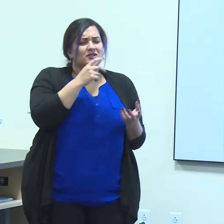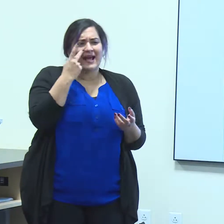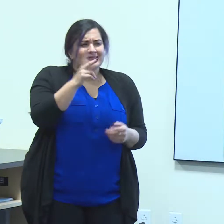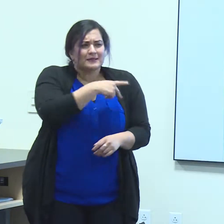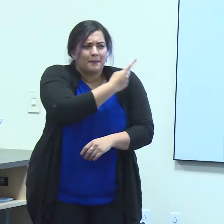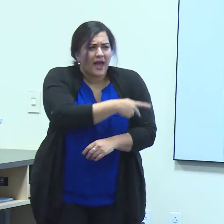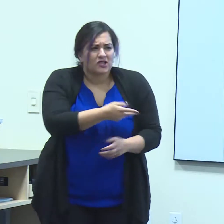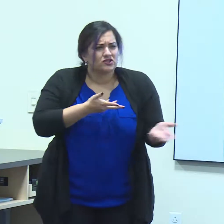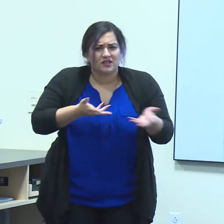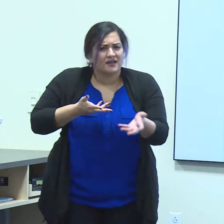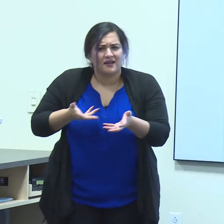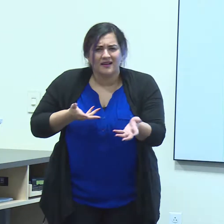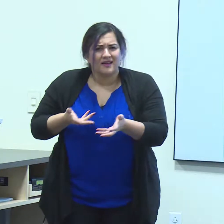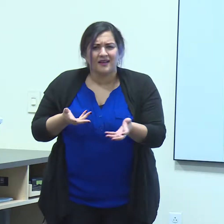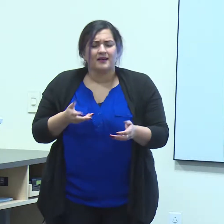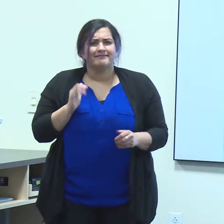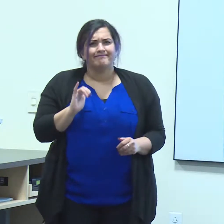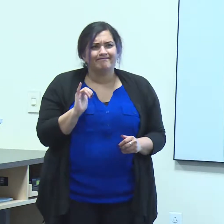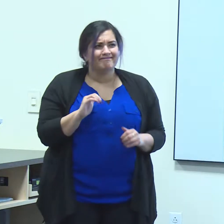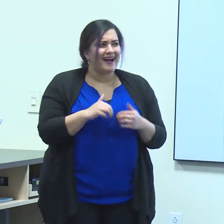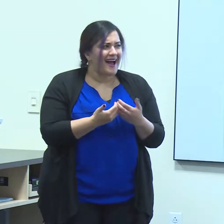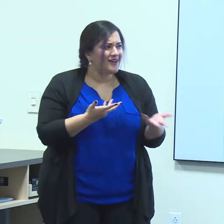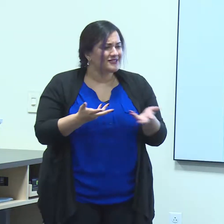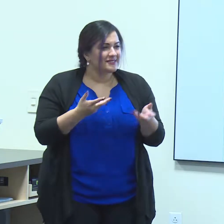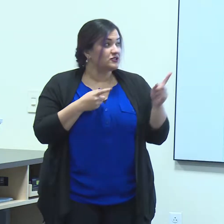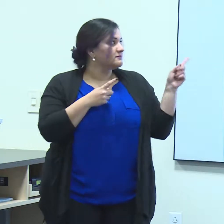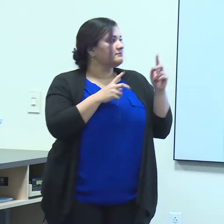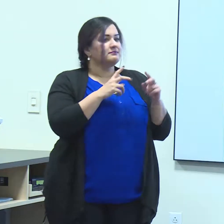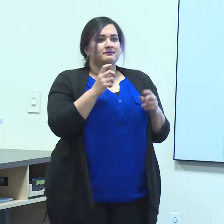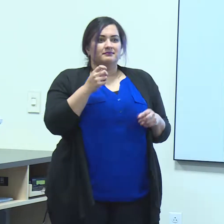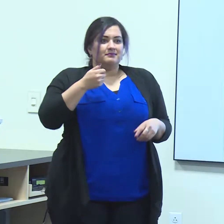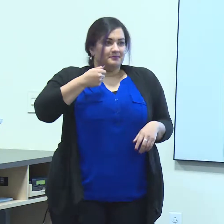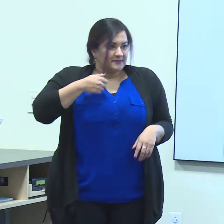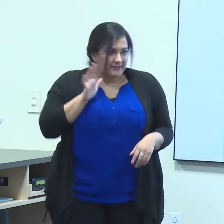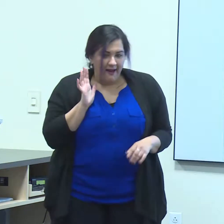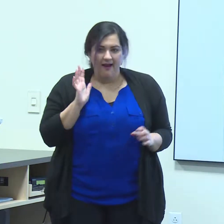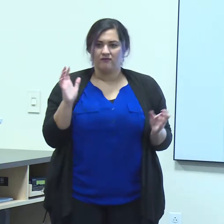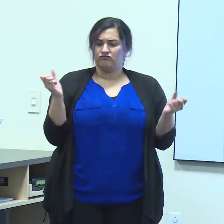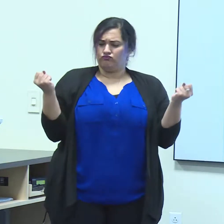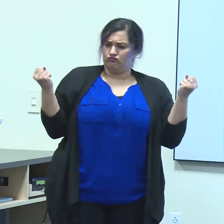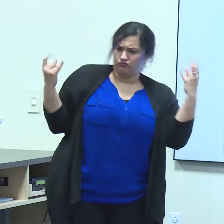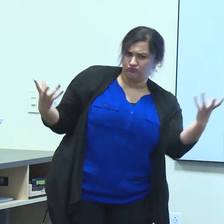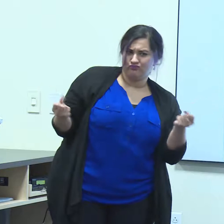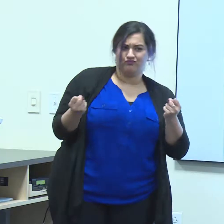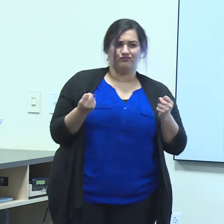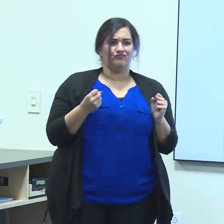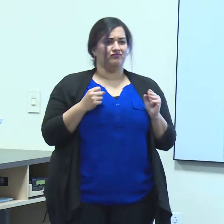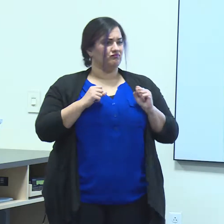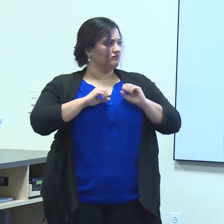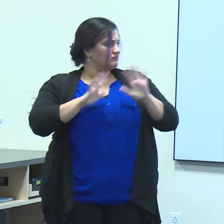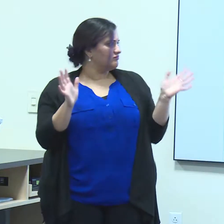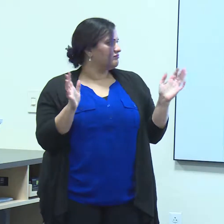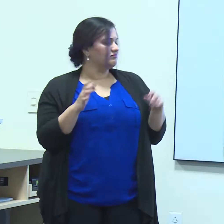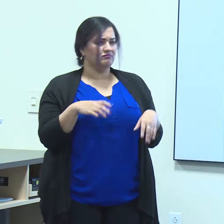So I thought maybe she doesn't see and interact with patients. She is completely deaf, uses